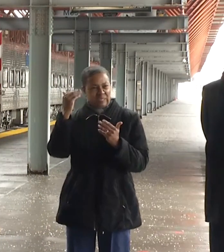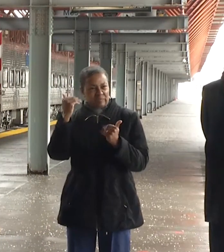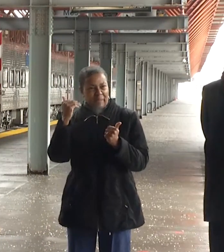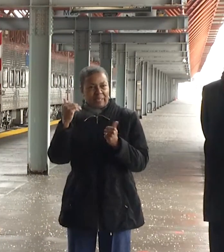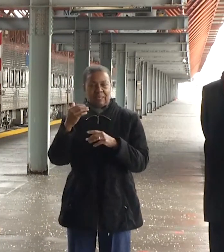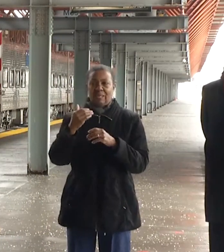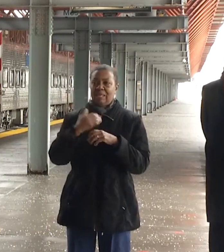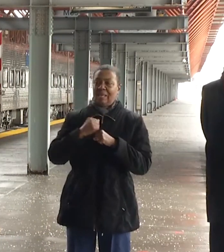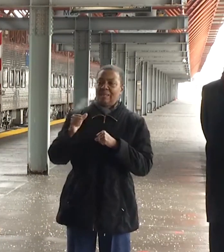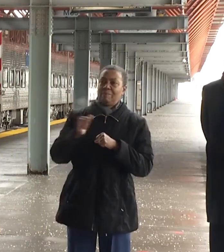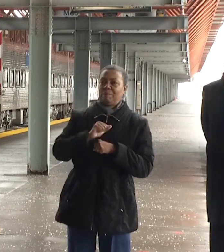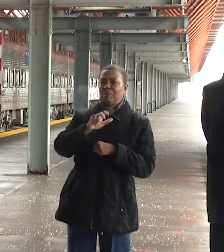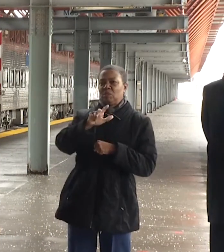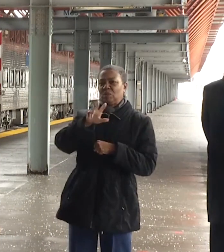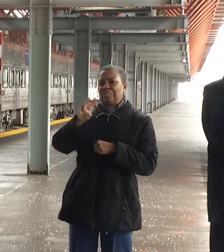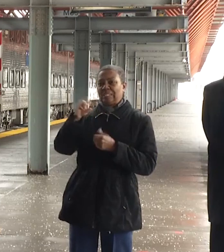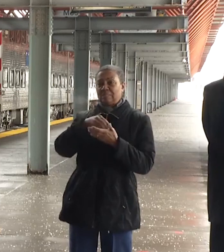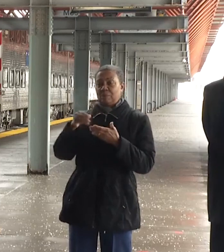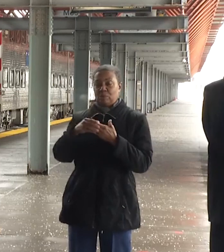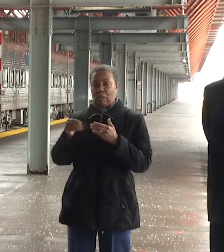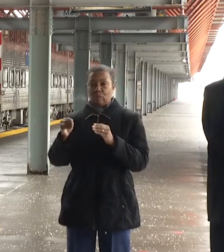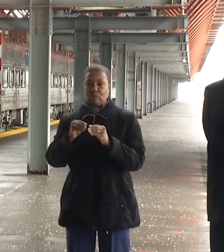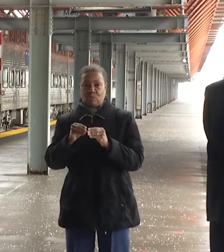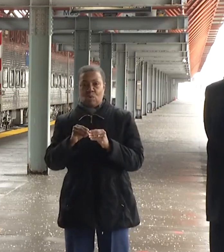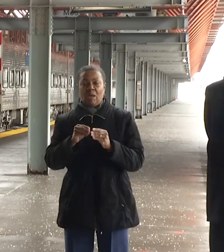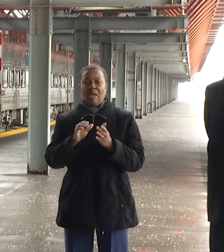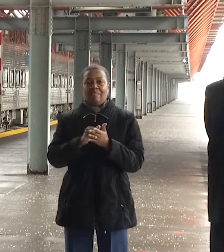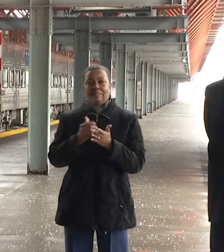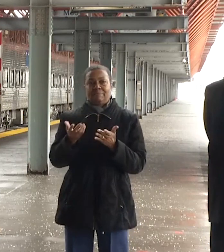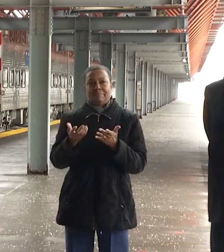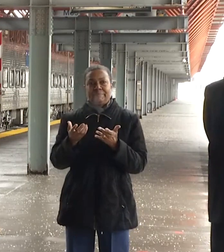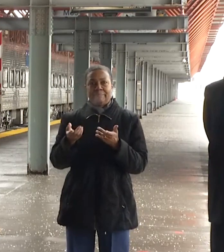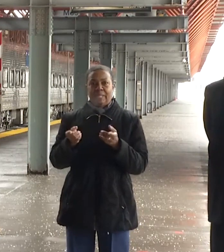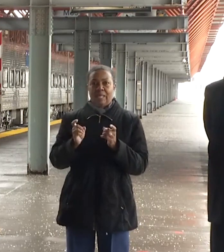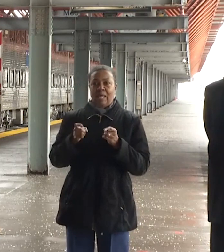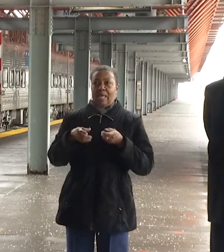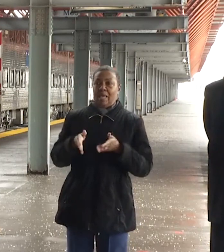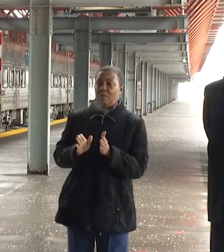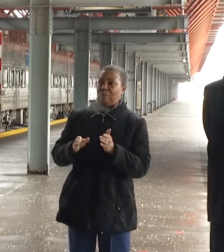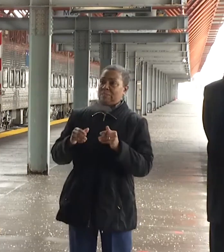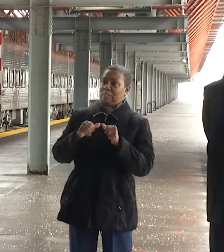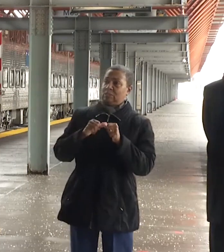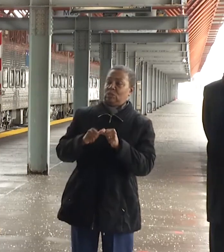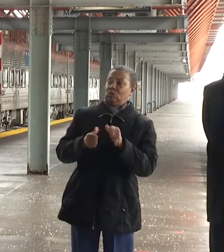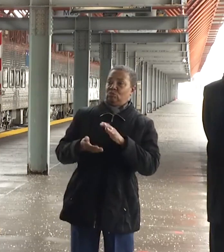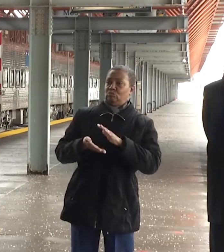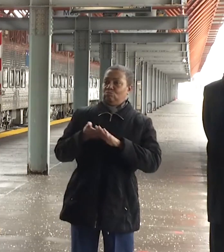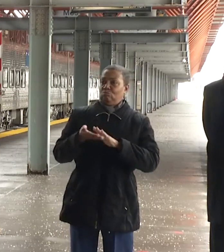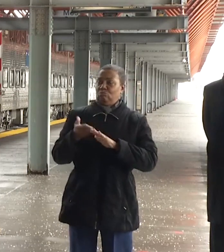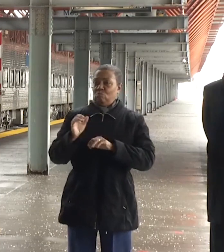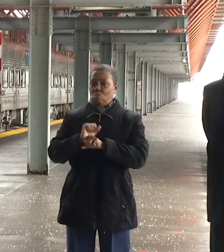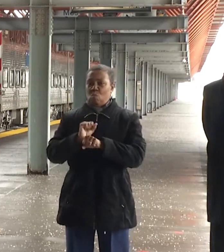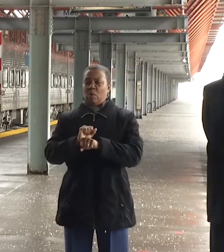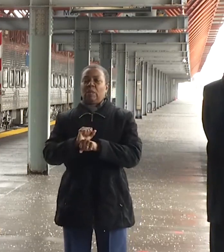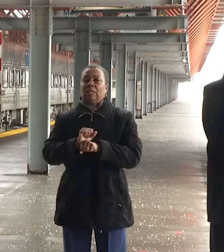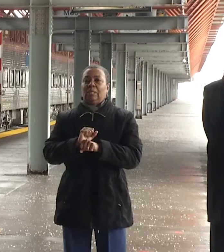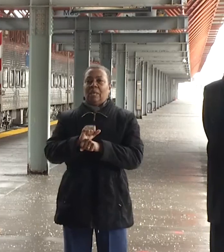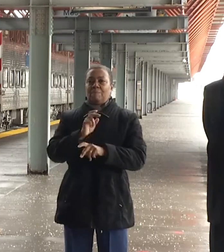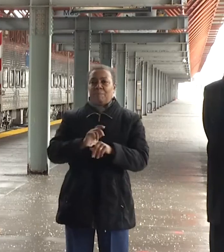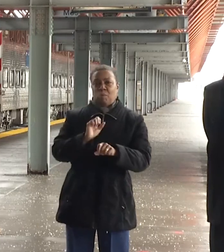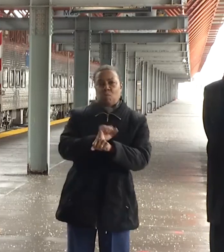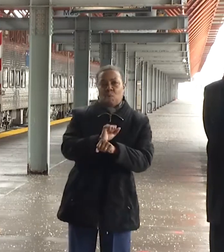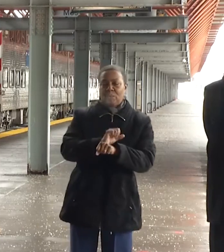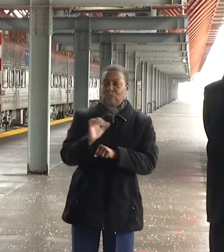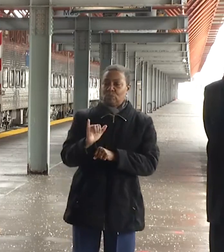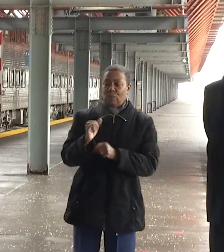getting about another $36 million, which is obviously going to allow us to continue to keep service on the street and people employed.